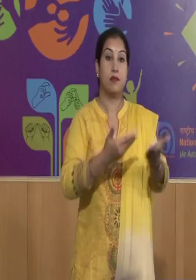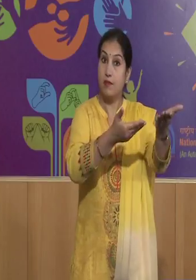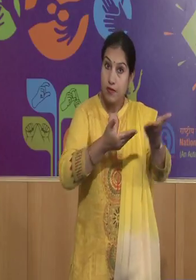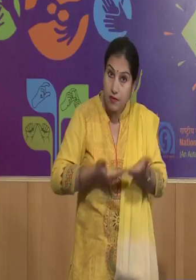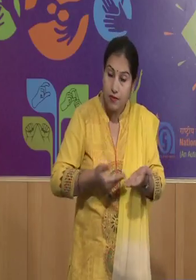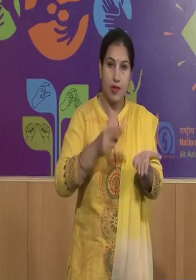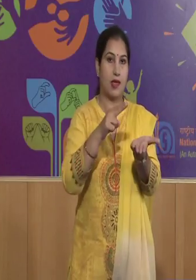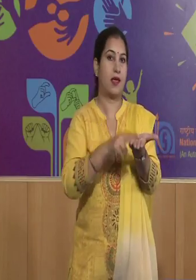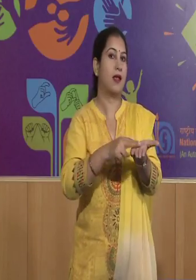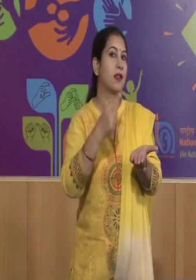Welcome to NIOS.